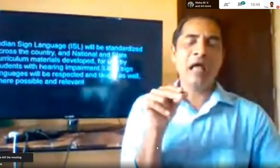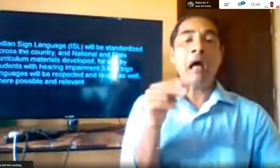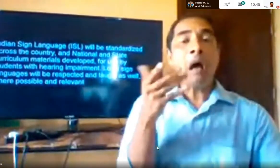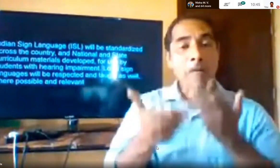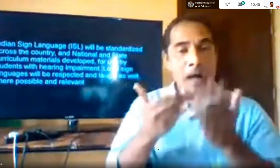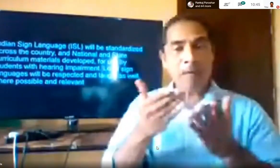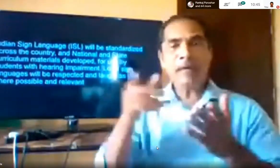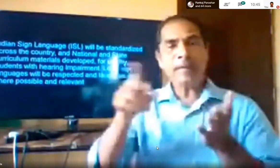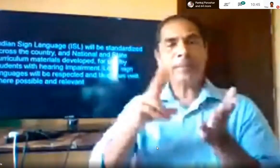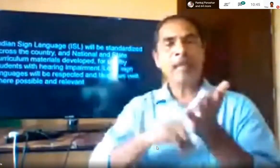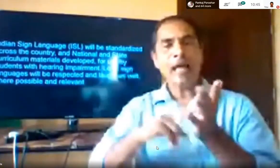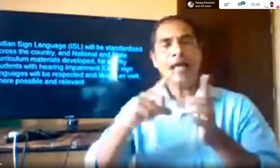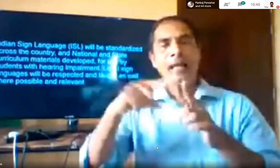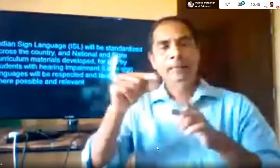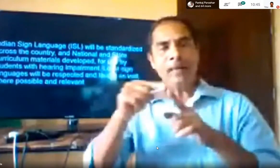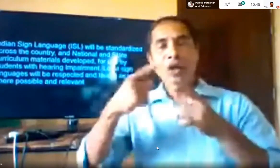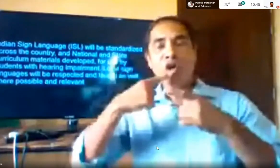So I don't think about the standardization.